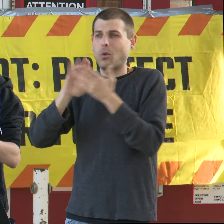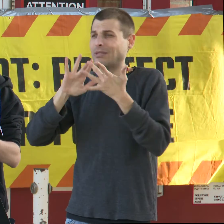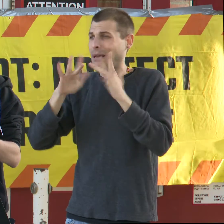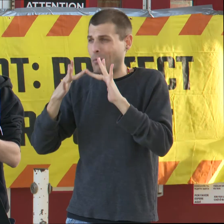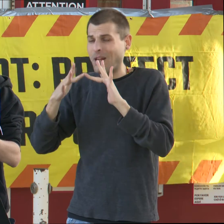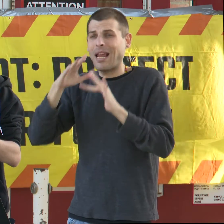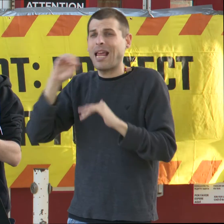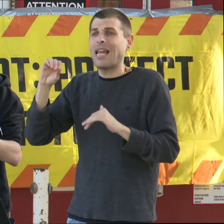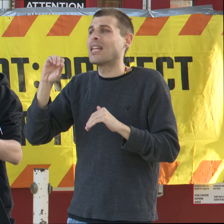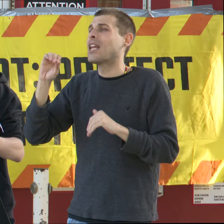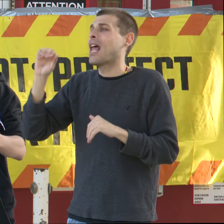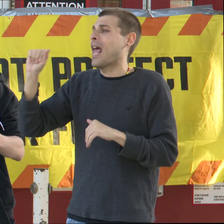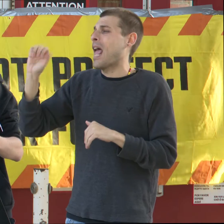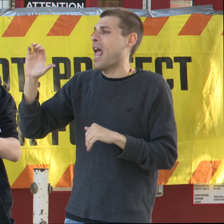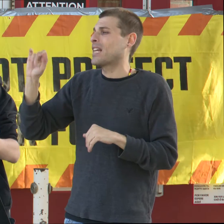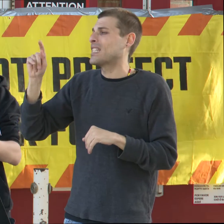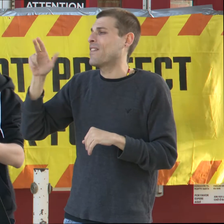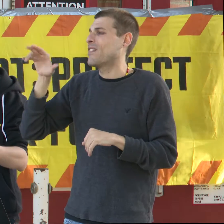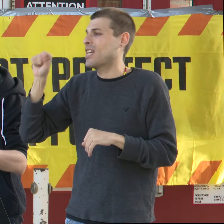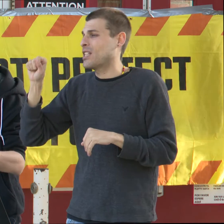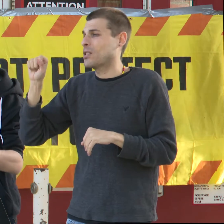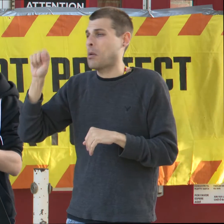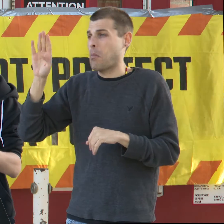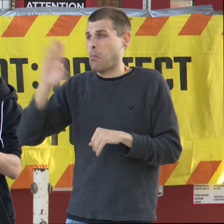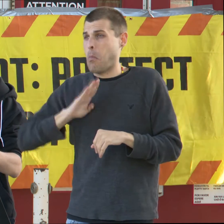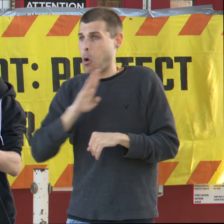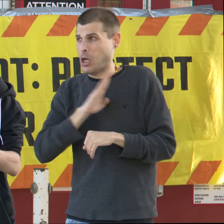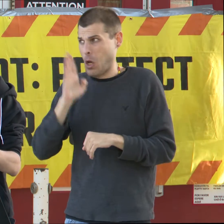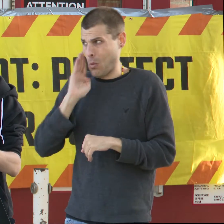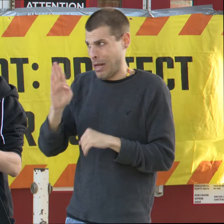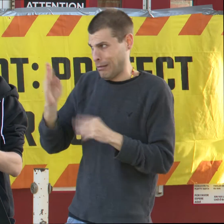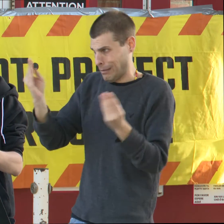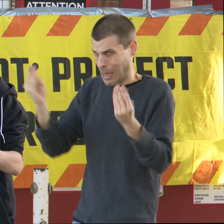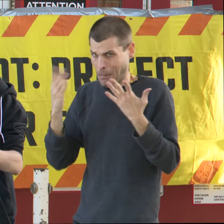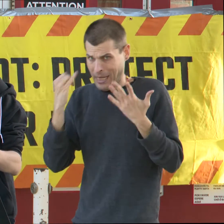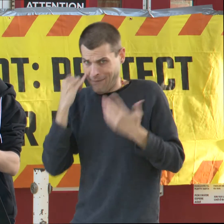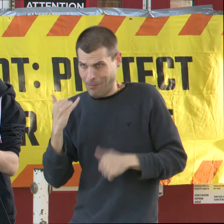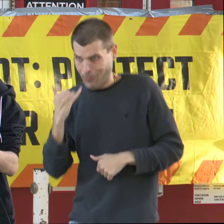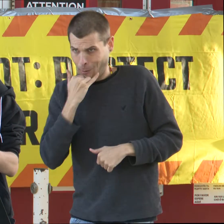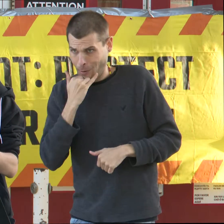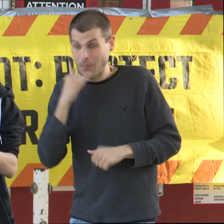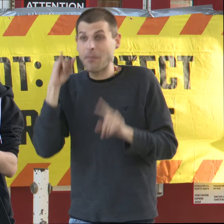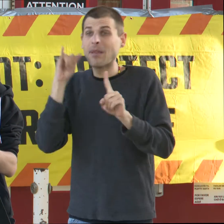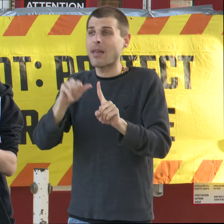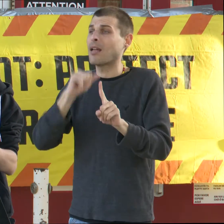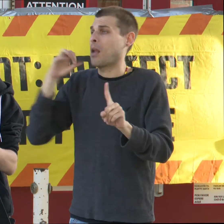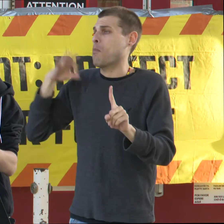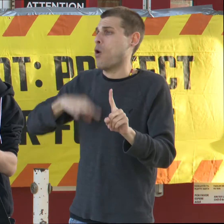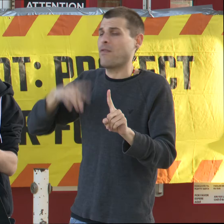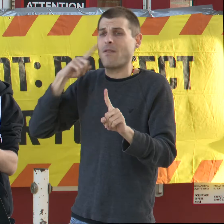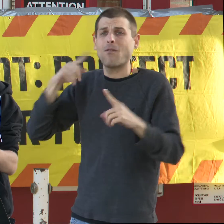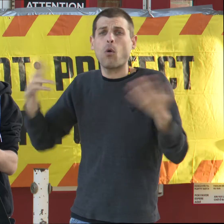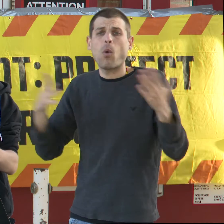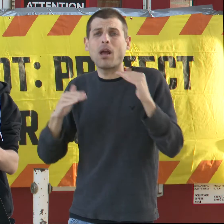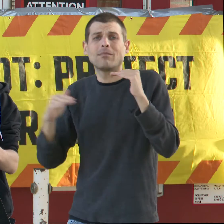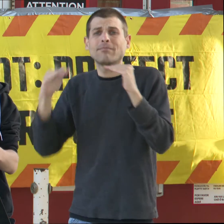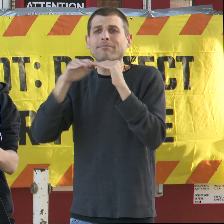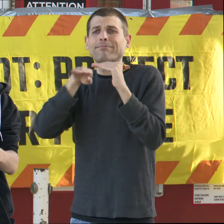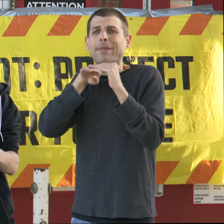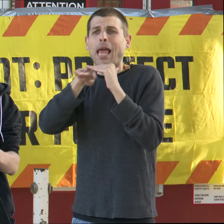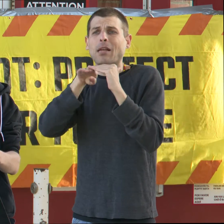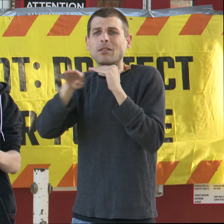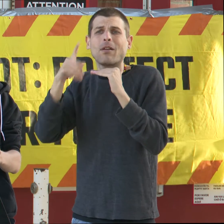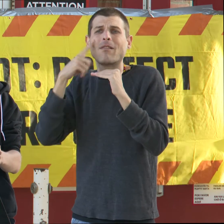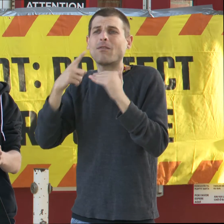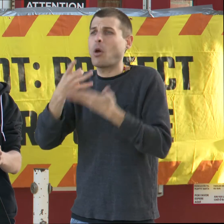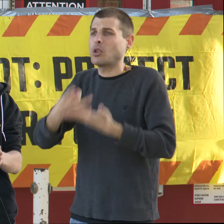Flow's Activist Board. He's going to tell me if I pronounced that correctly. A health and wellness nonprofit that strives to improve the equity and access of BIPOC members